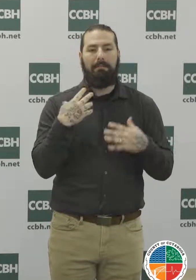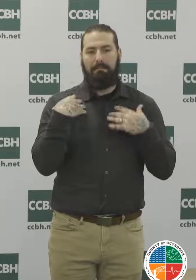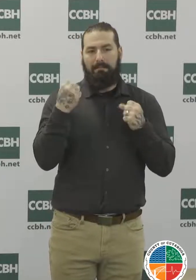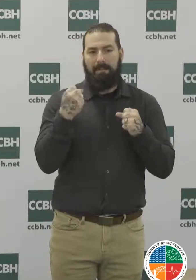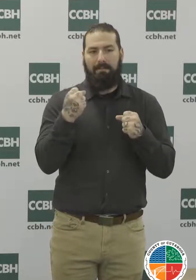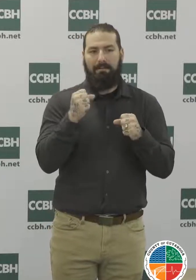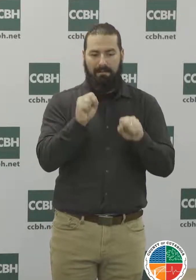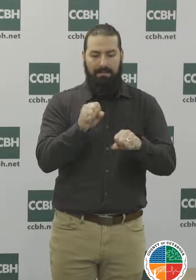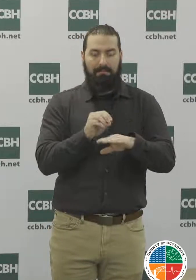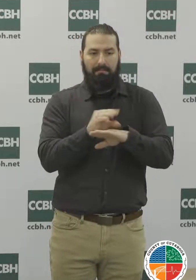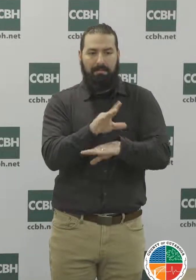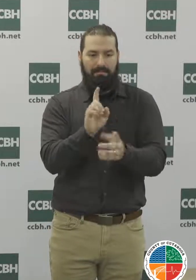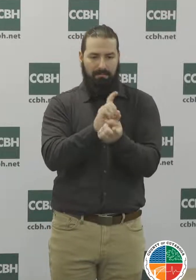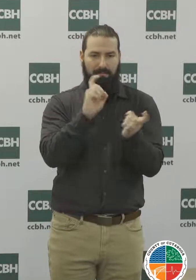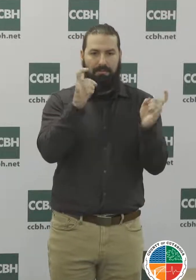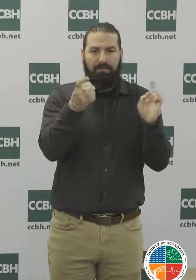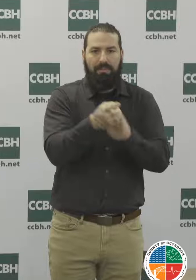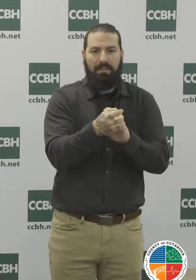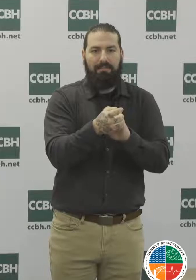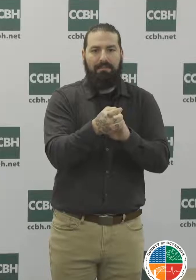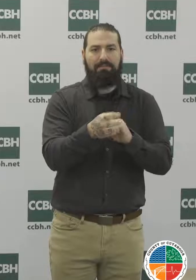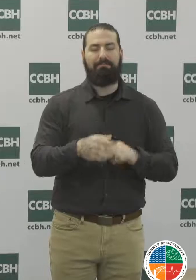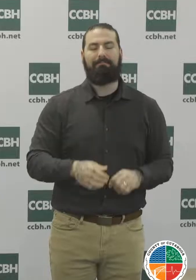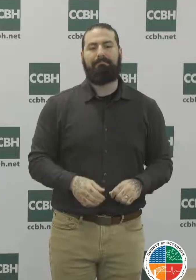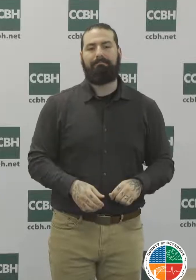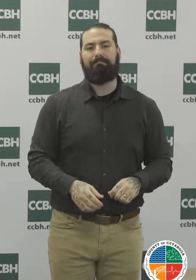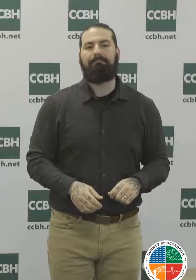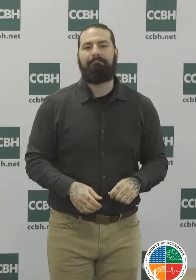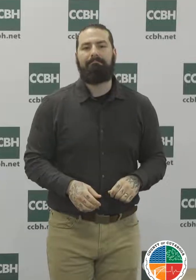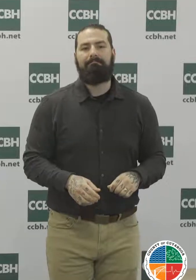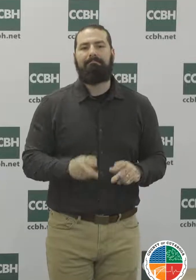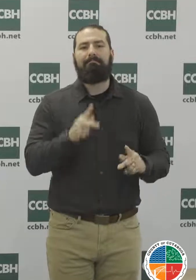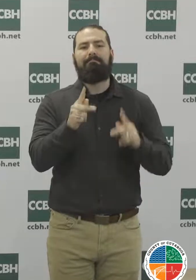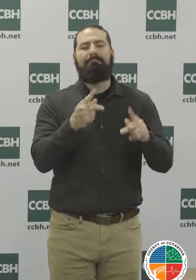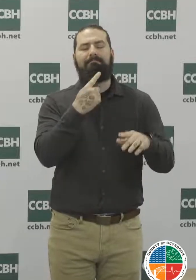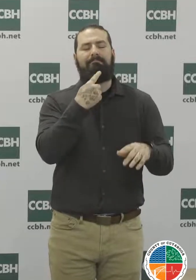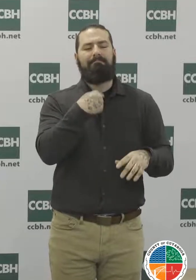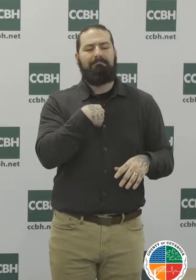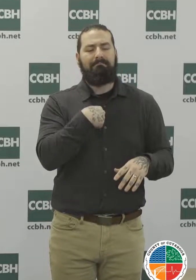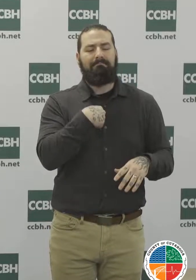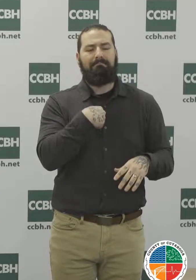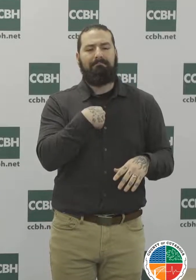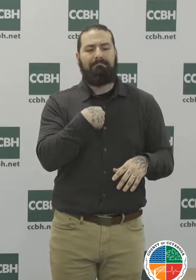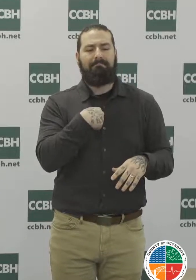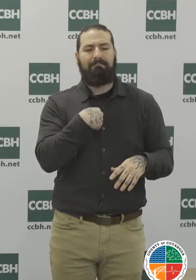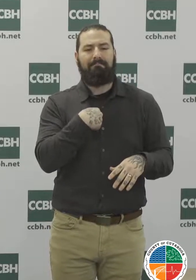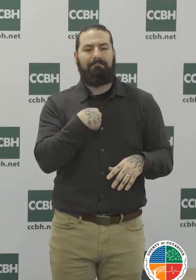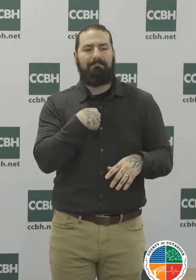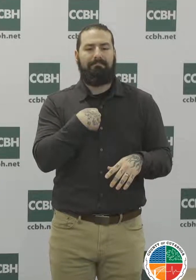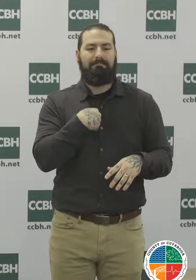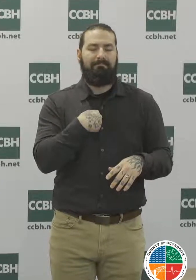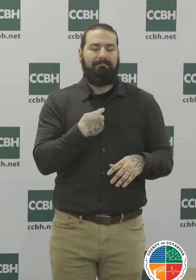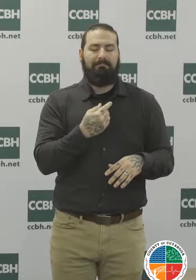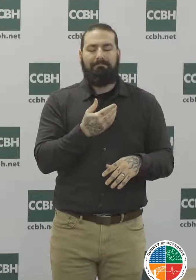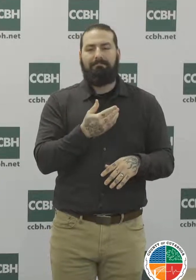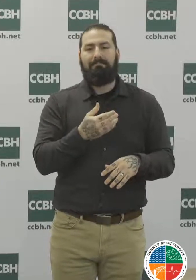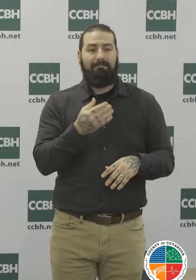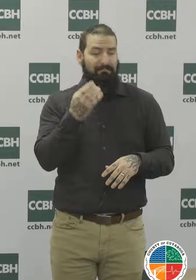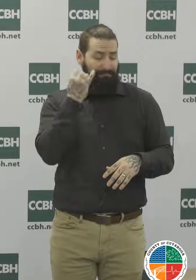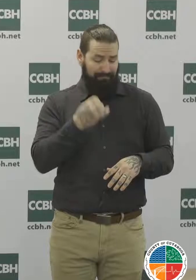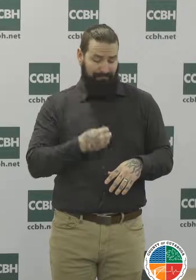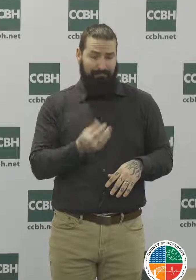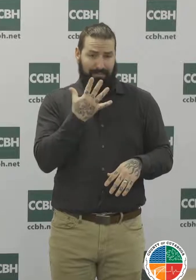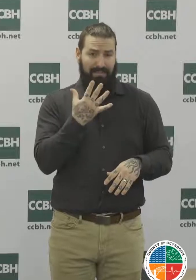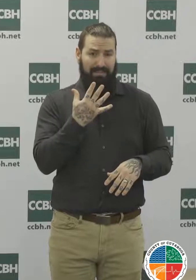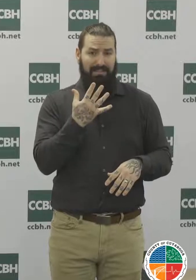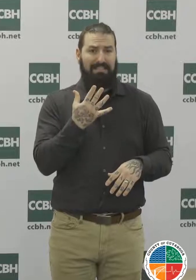change. I often hear from individuals when we have these discussions of race who are white, who say that